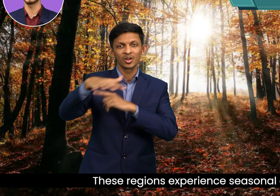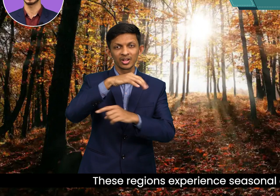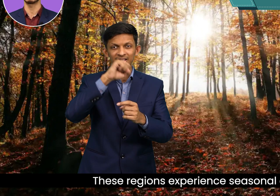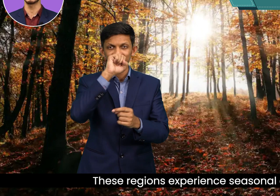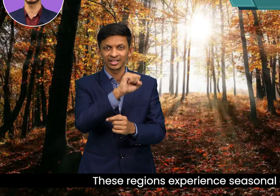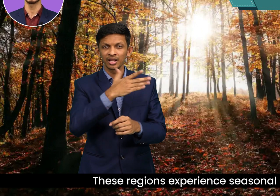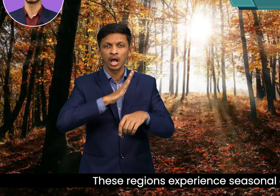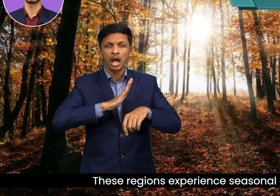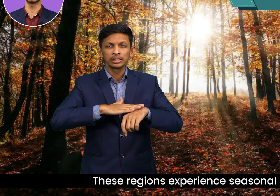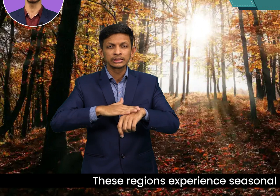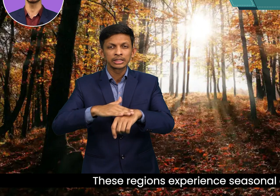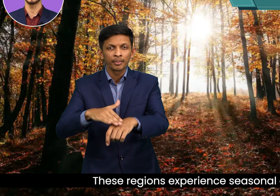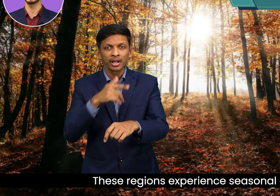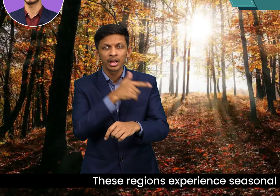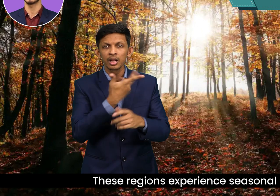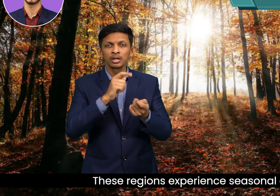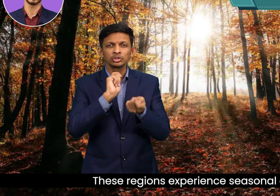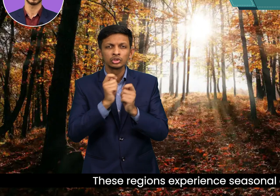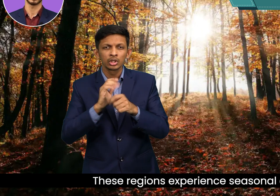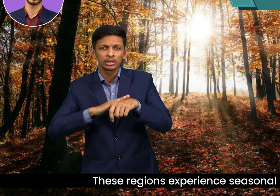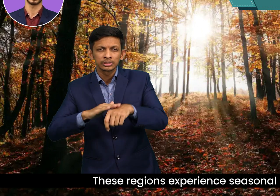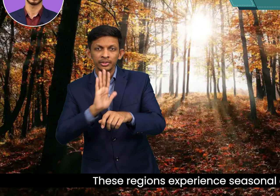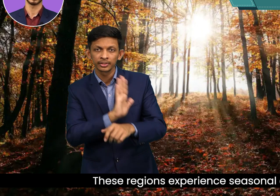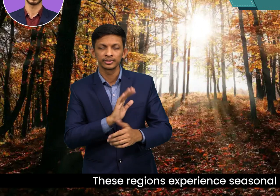These regions experience seasonal changes.